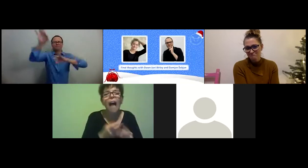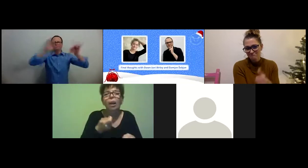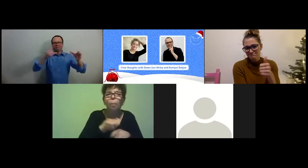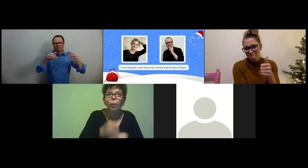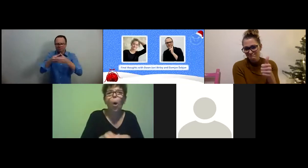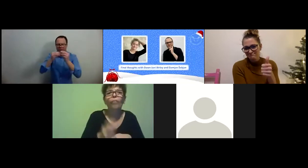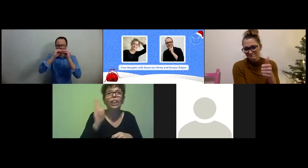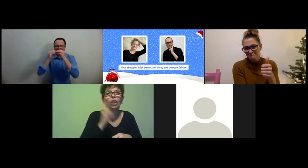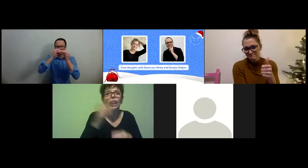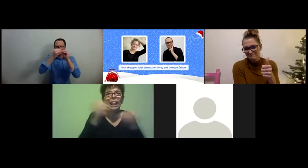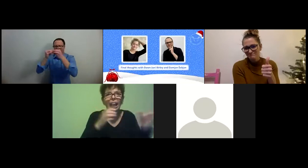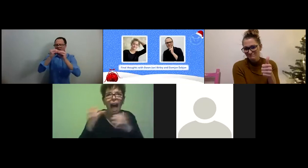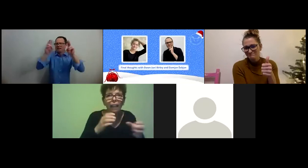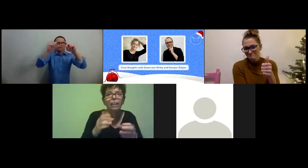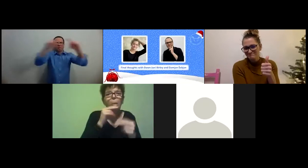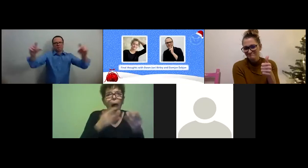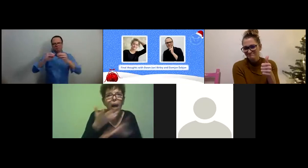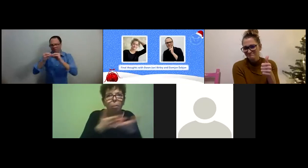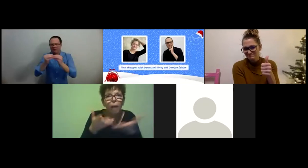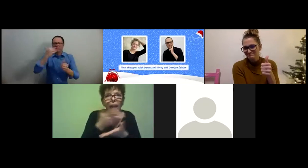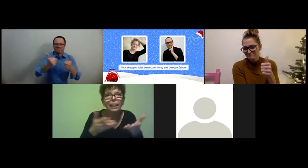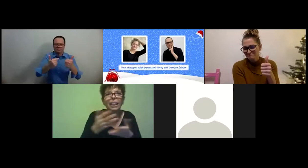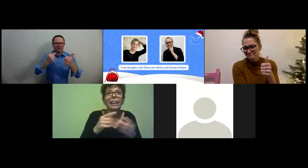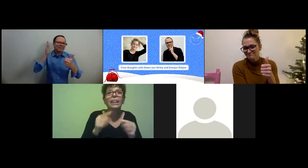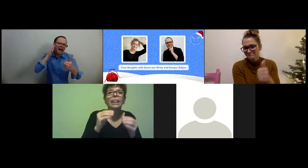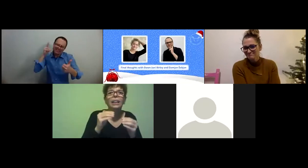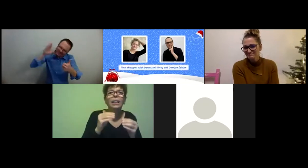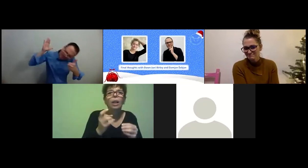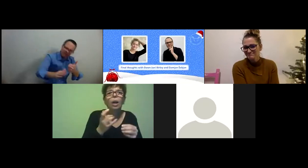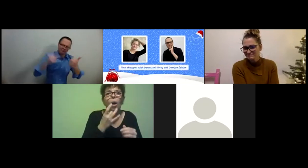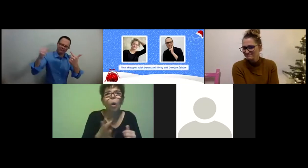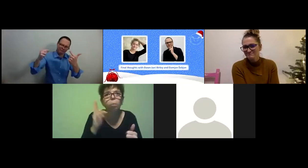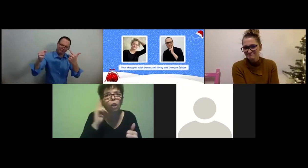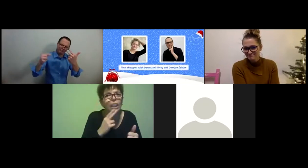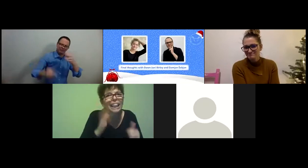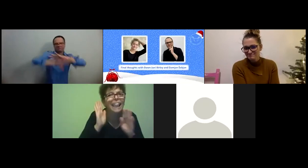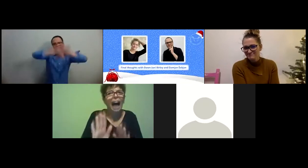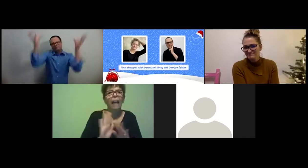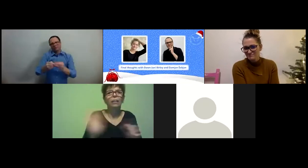trying to establish a platform that really works for deaf people so we can